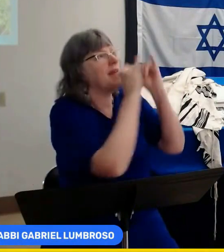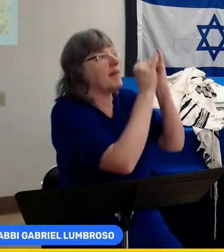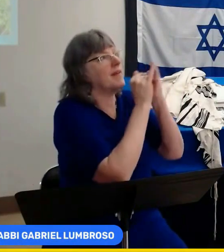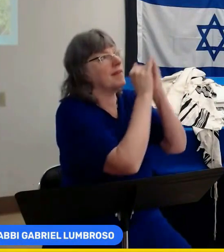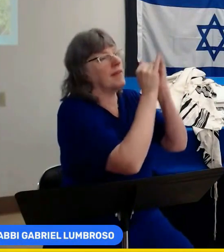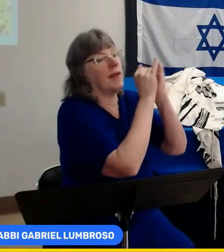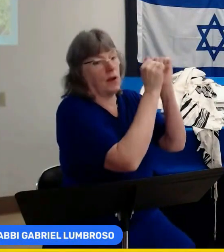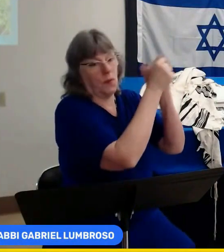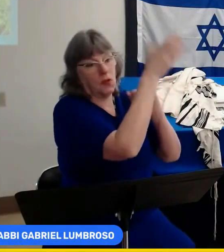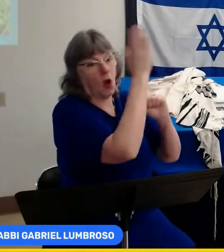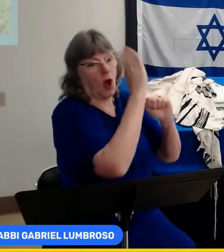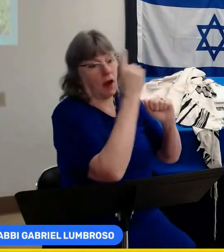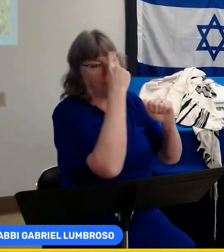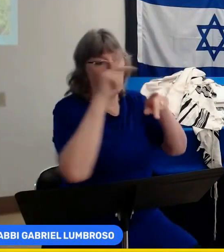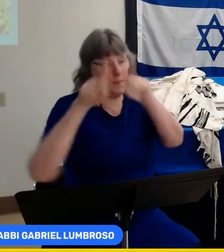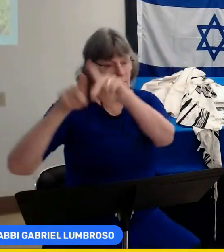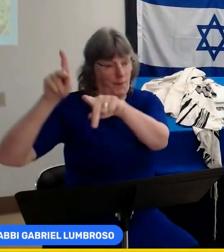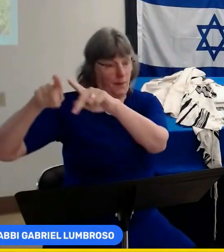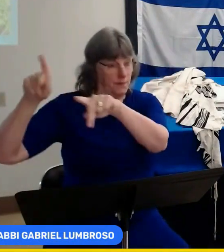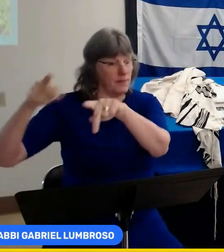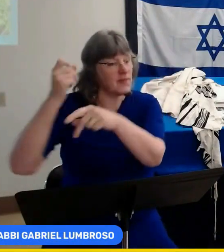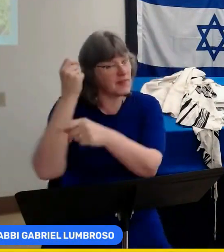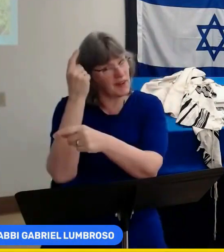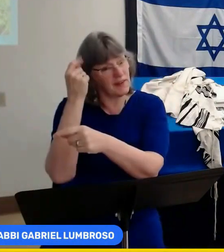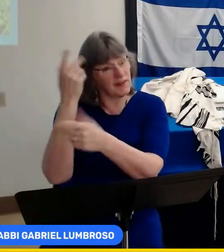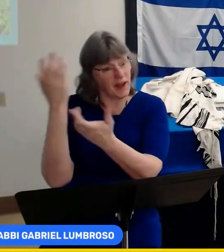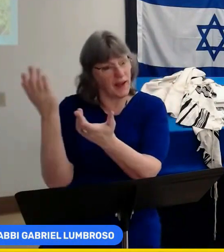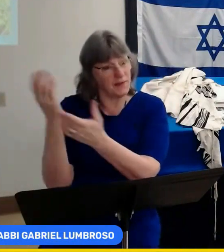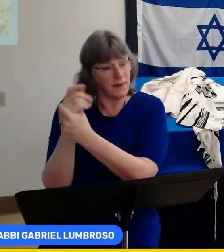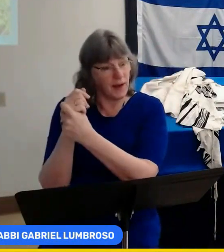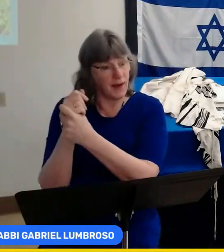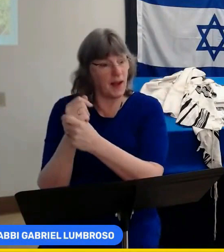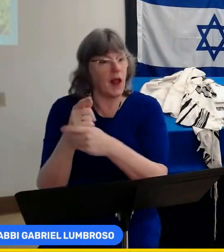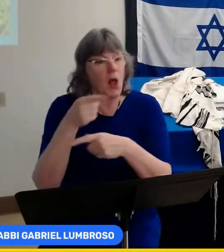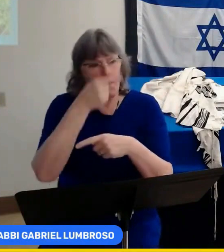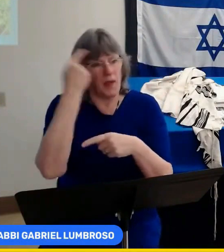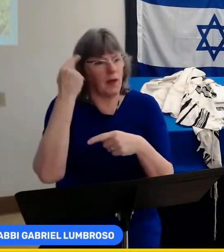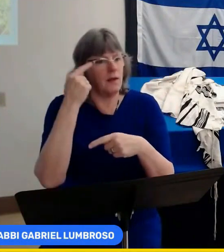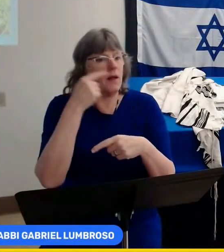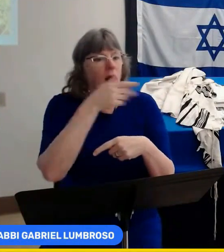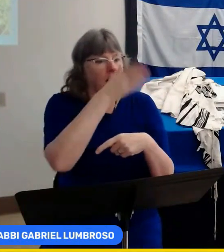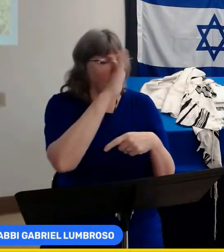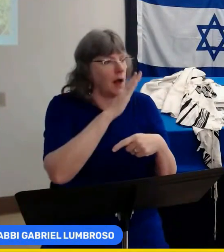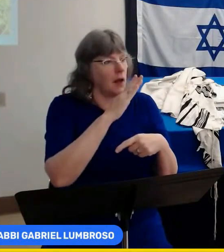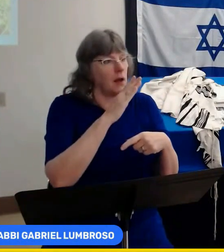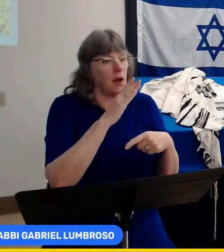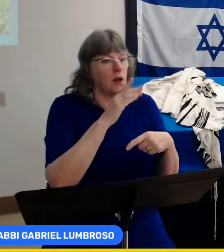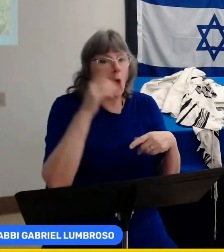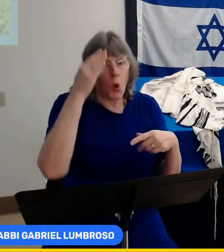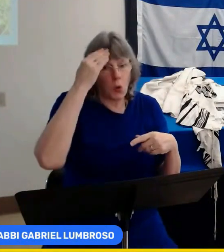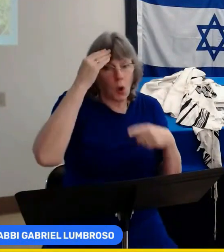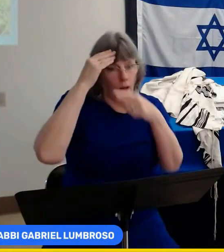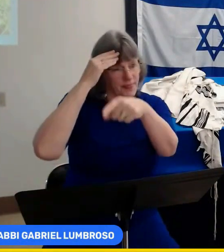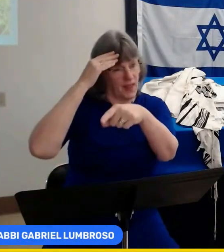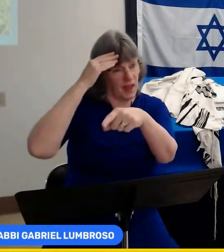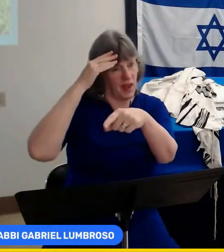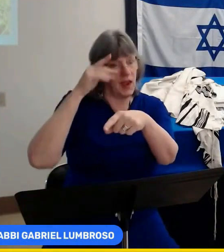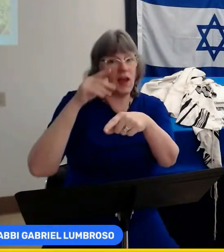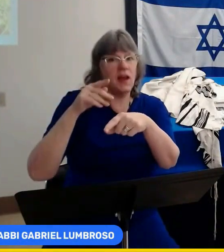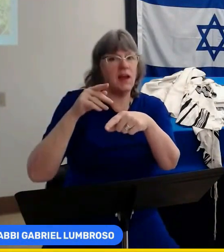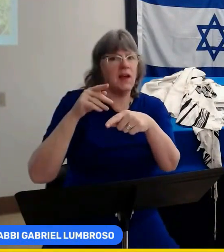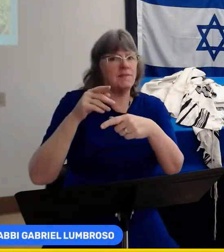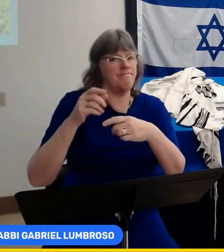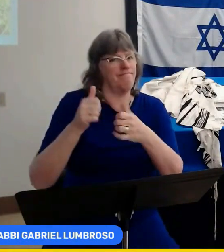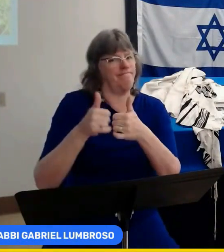whole repentant country stood a chance of redemption. Through the medium of an